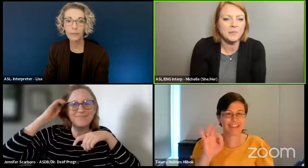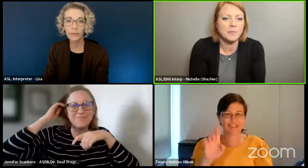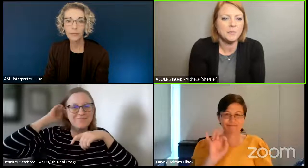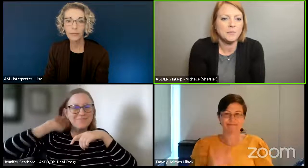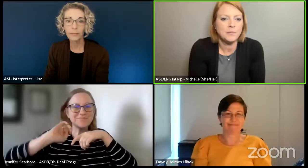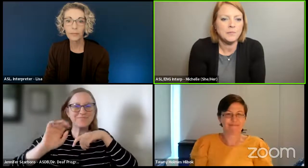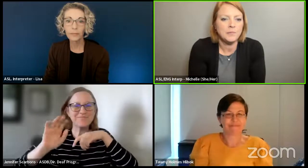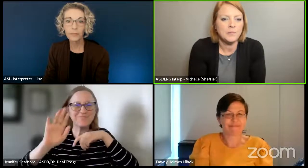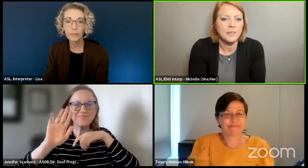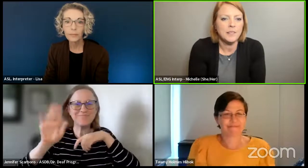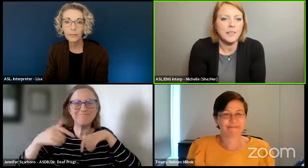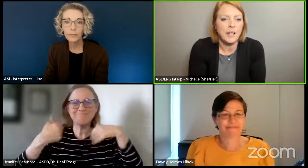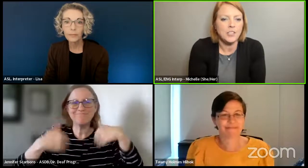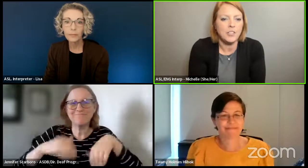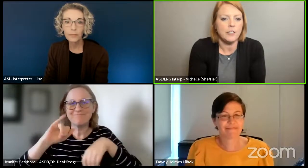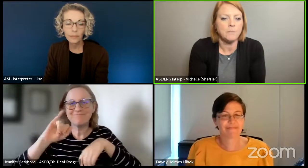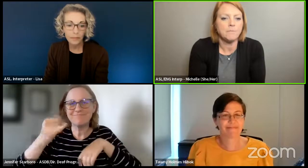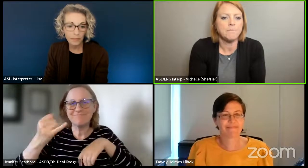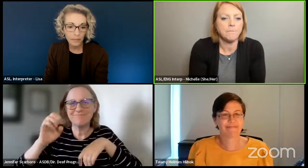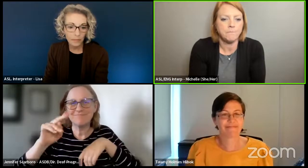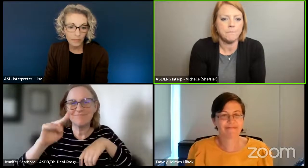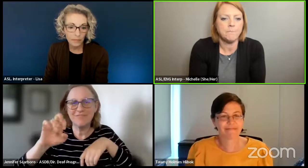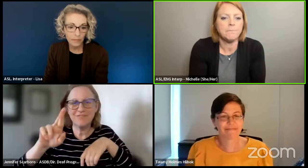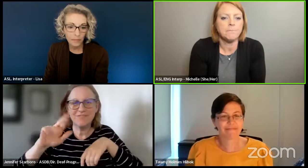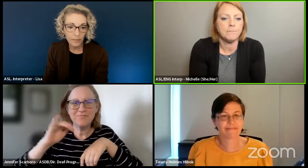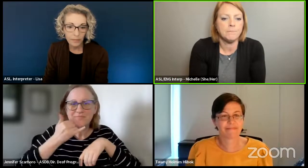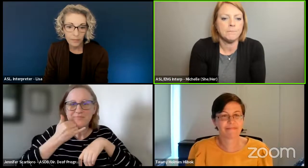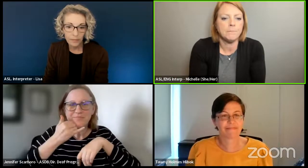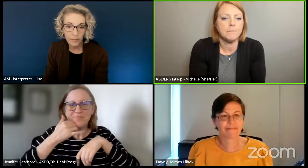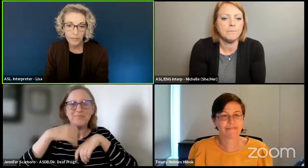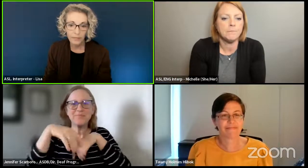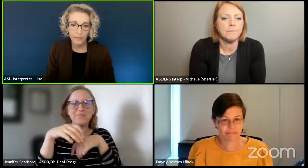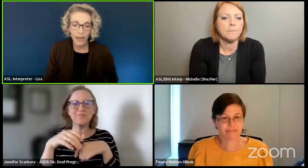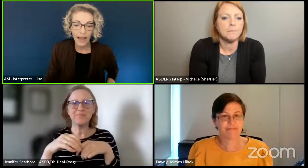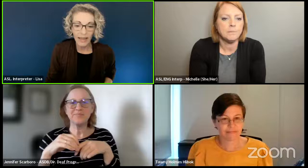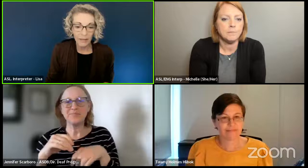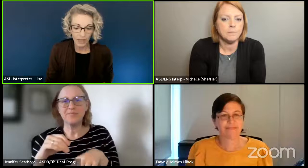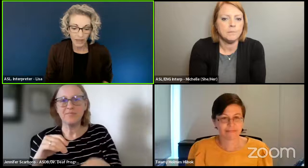Hello. Hi, Jennifer.